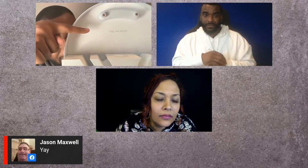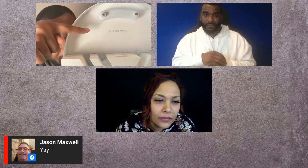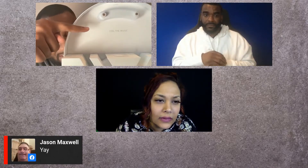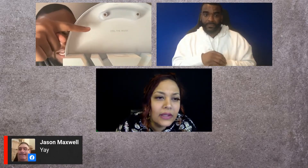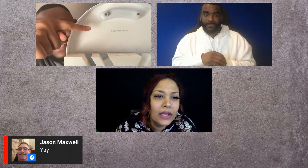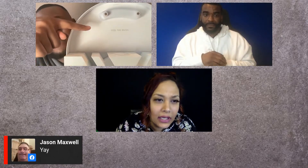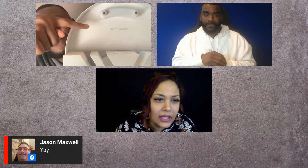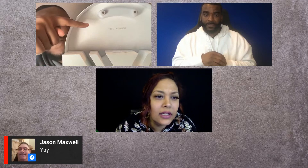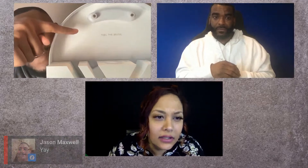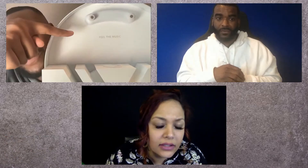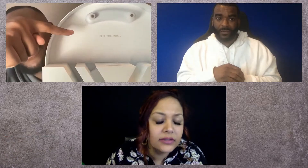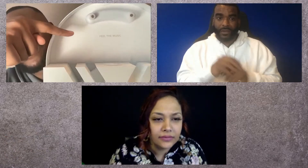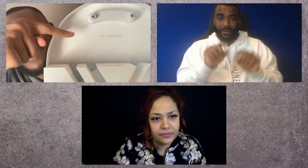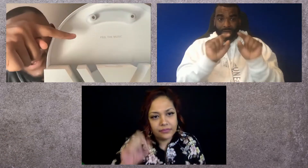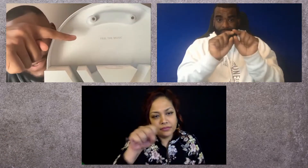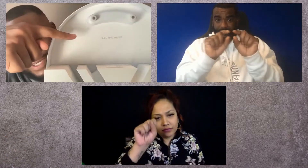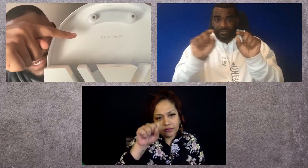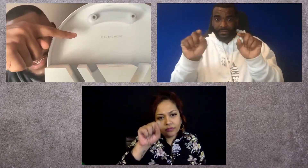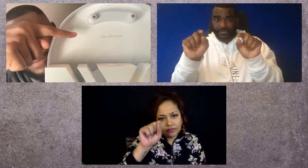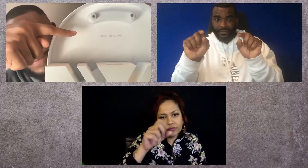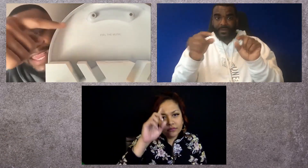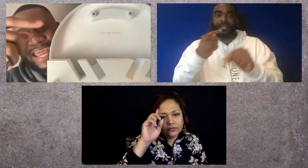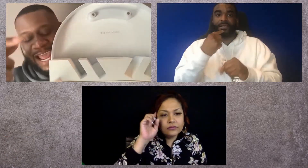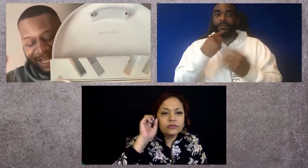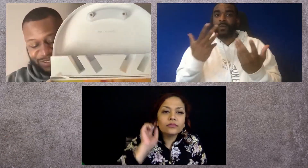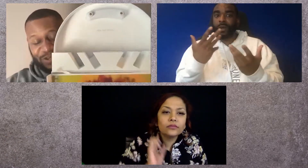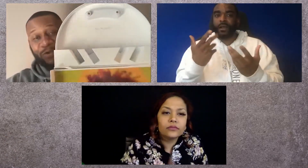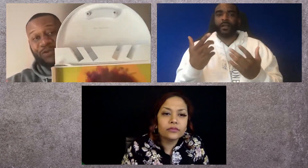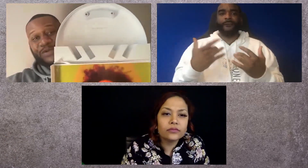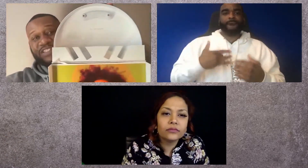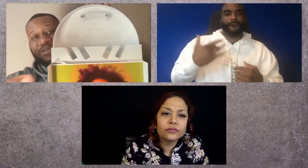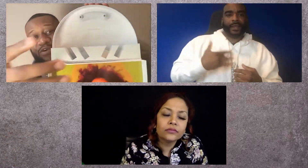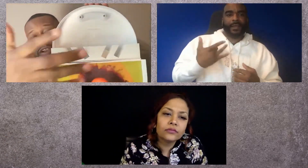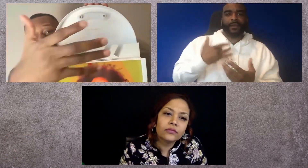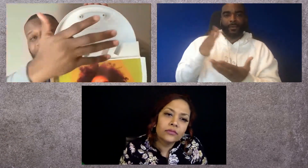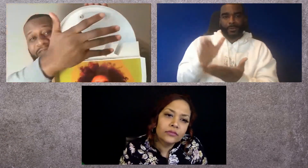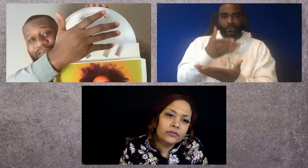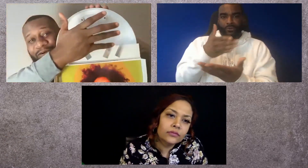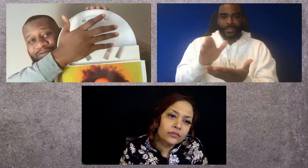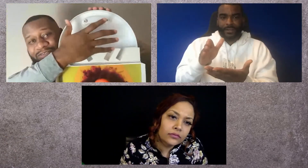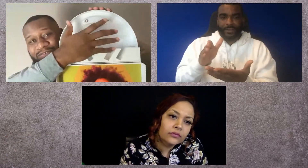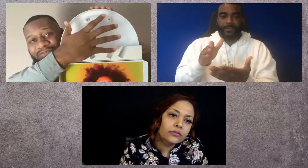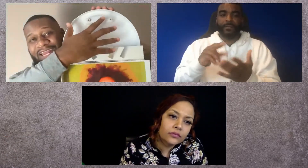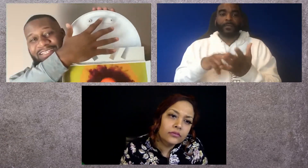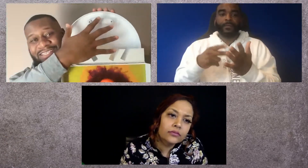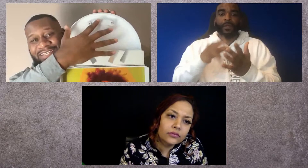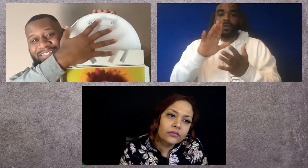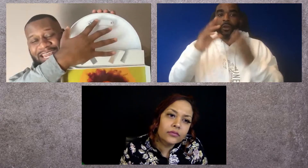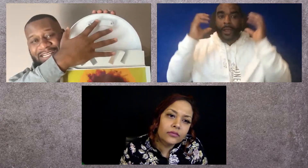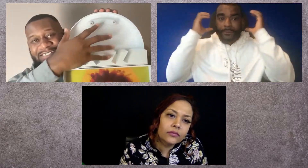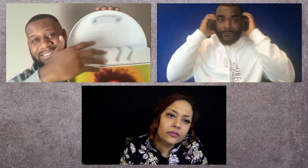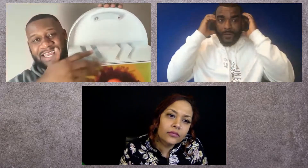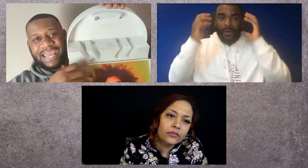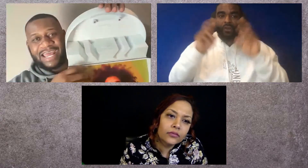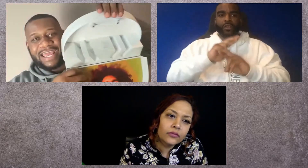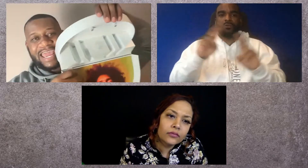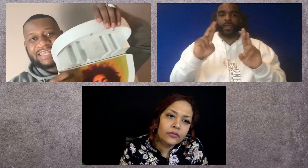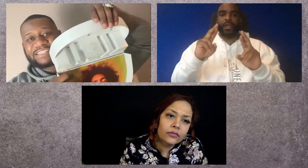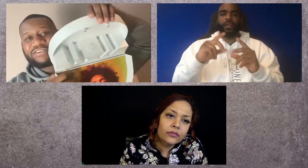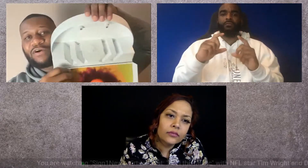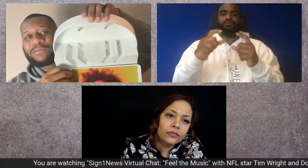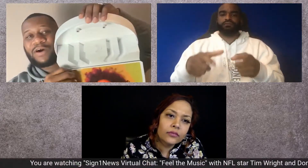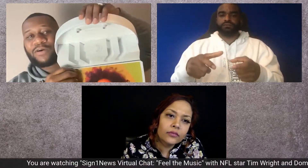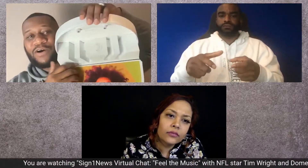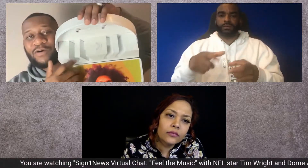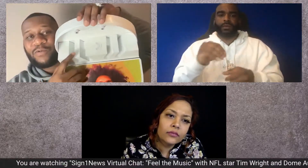it actually says, feel the music. And so you would store your headphones right into this case. And